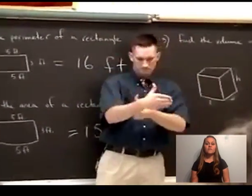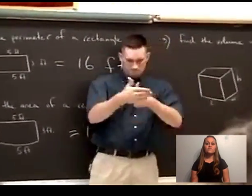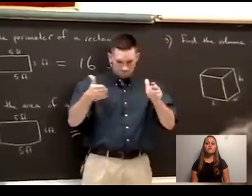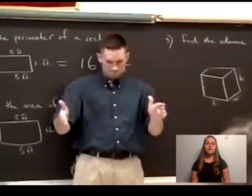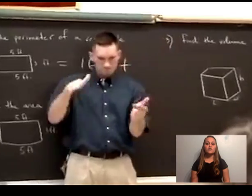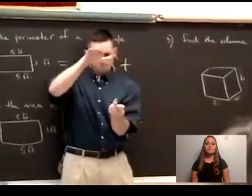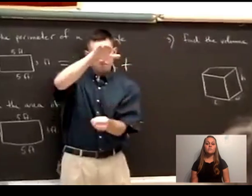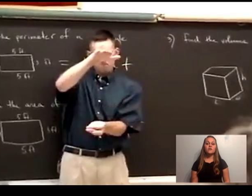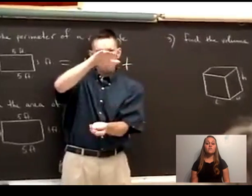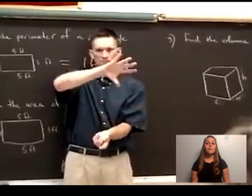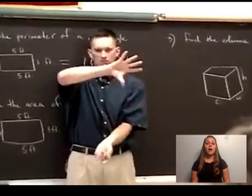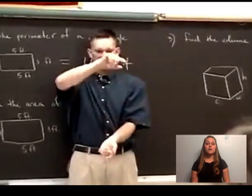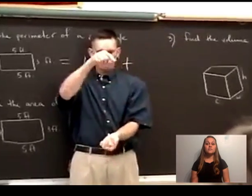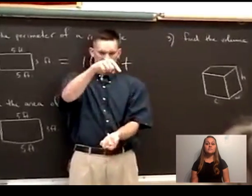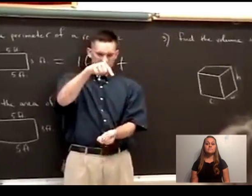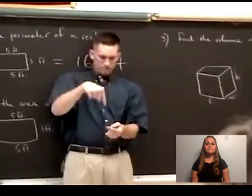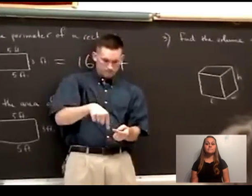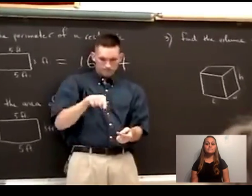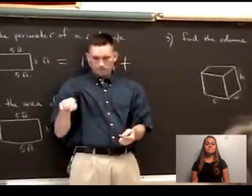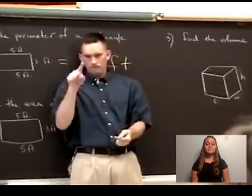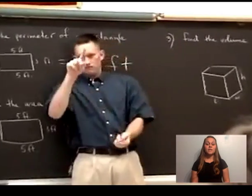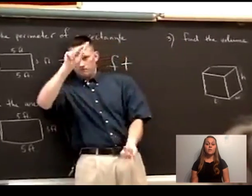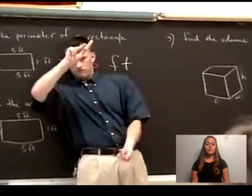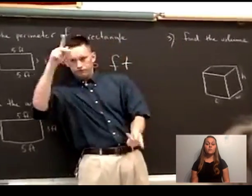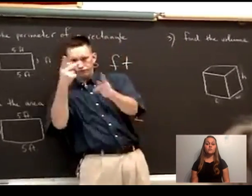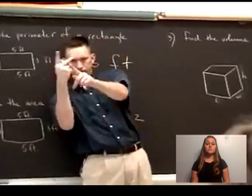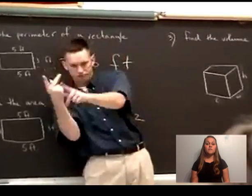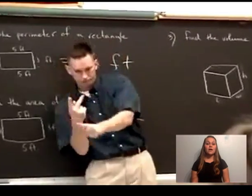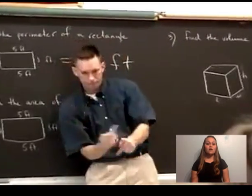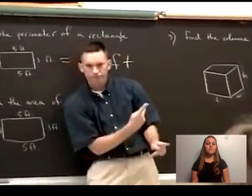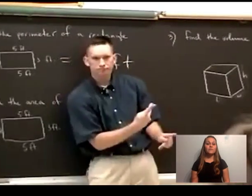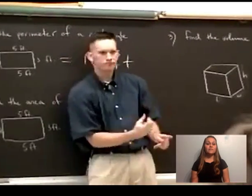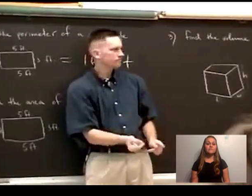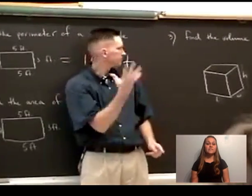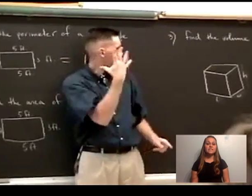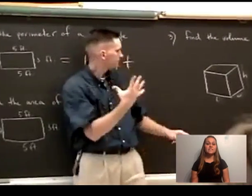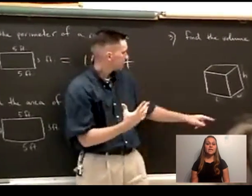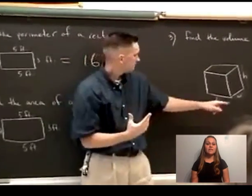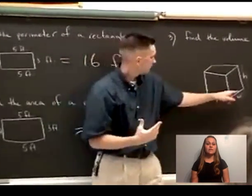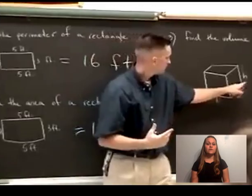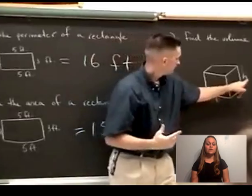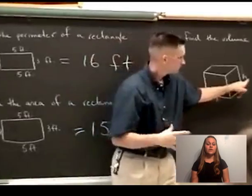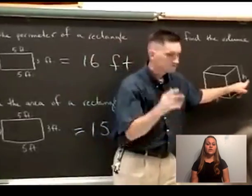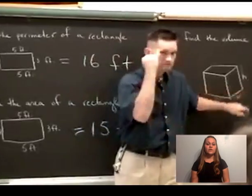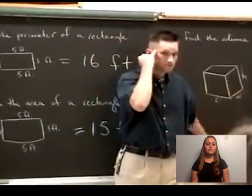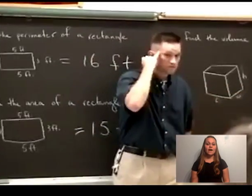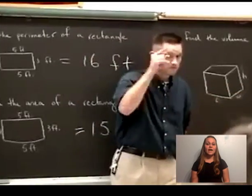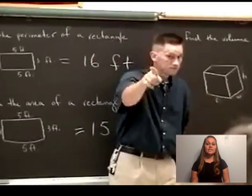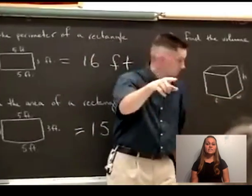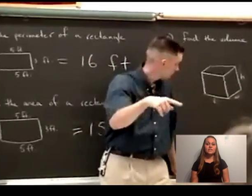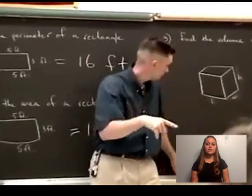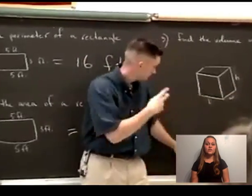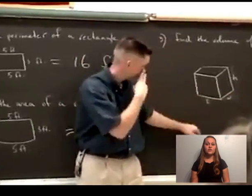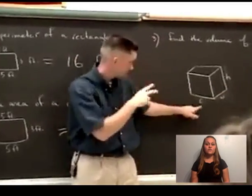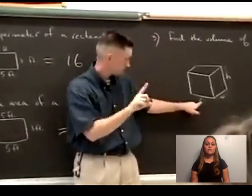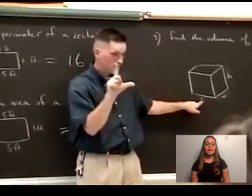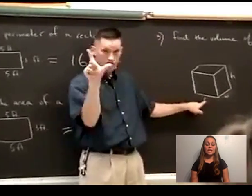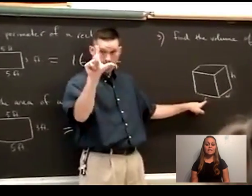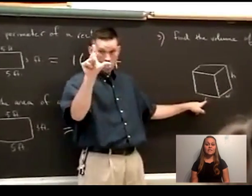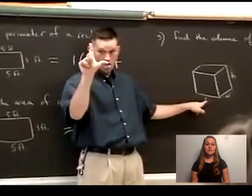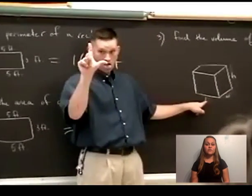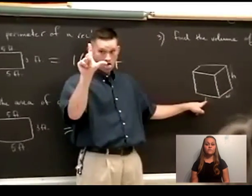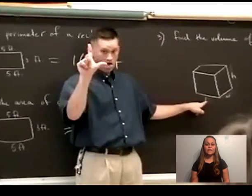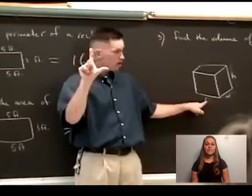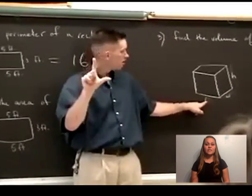What about the volume of a box? When you multiply all three of those things together, you have height, you have